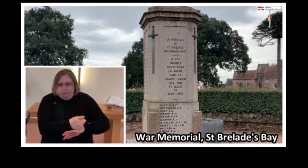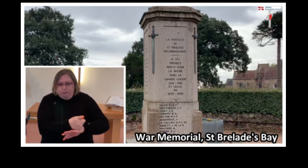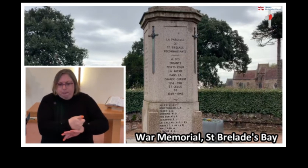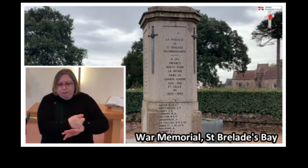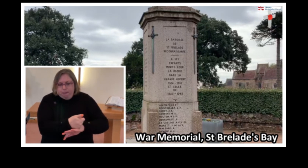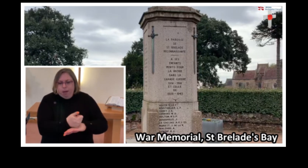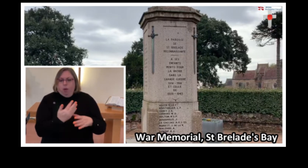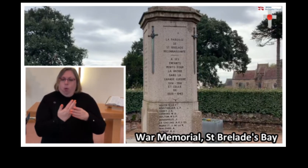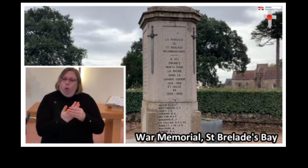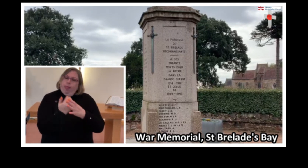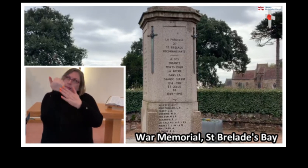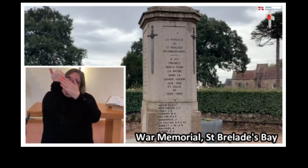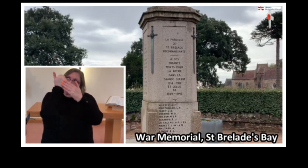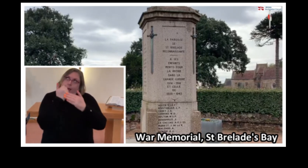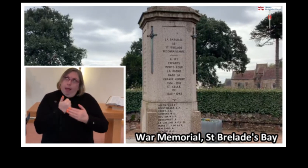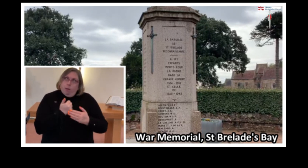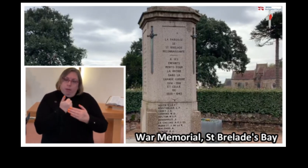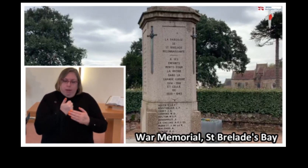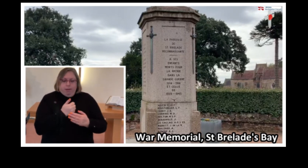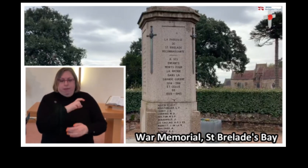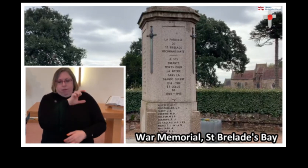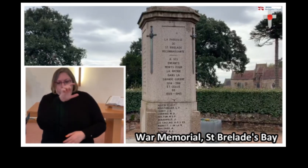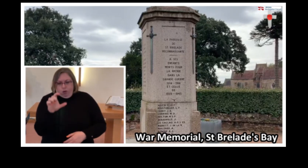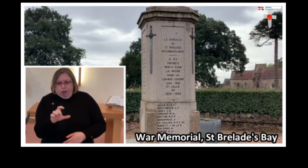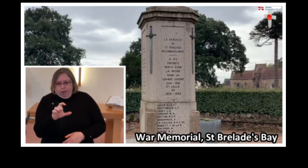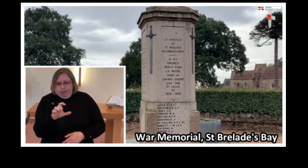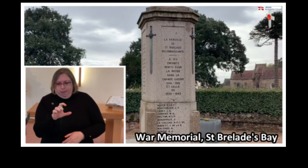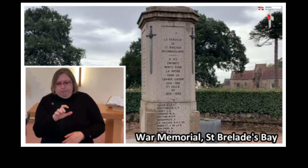by fear and prejudice.